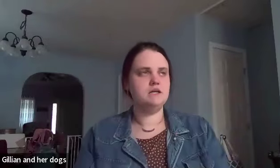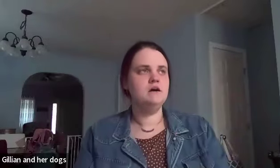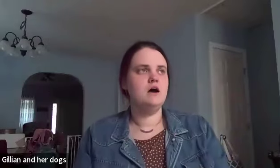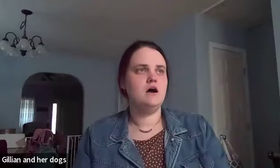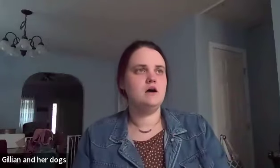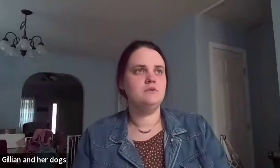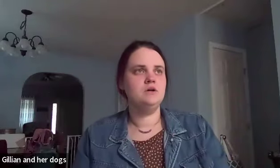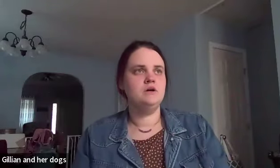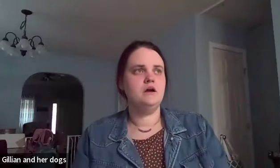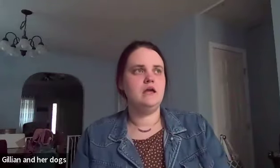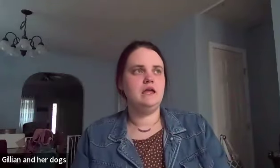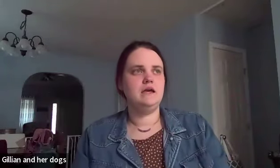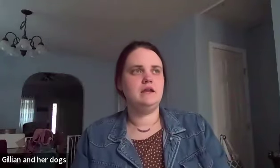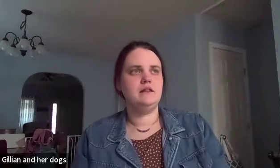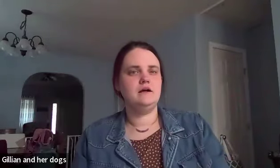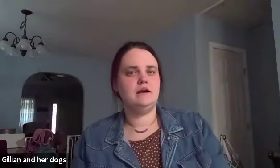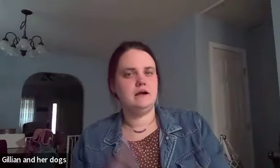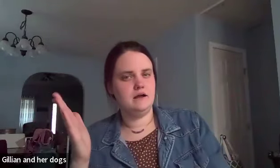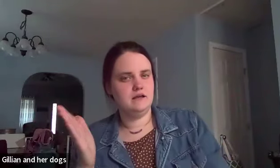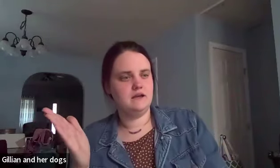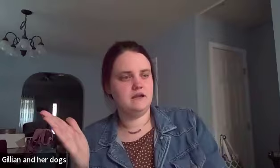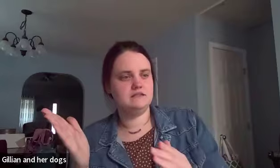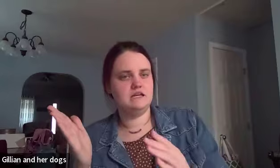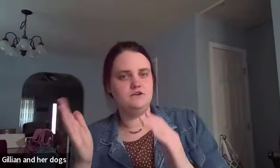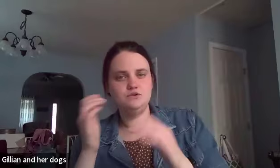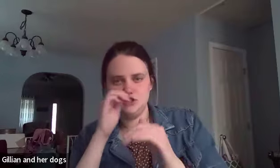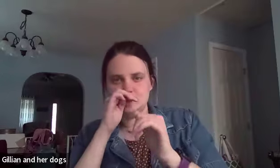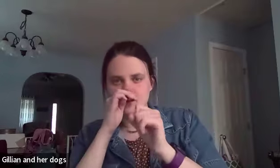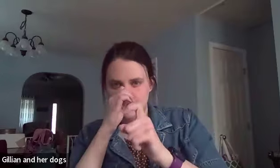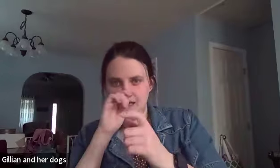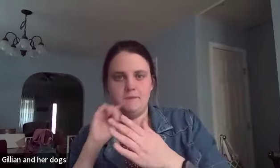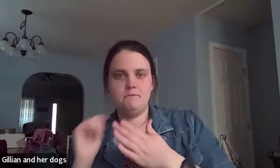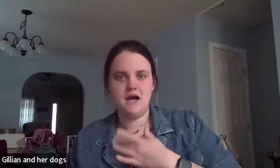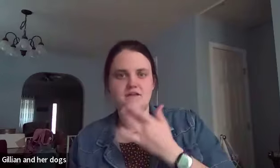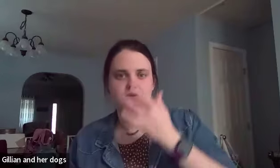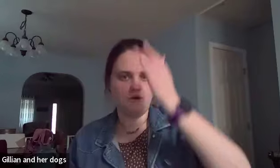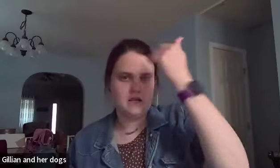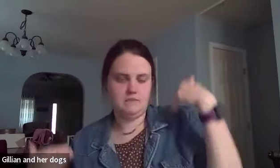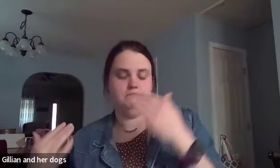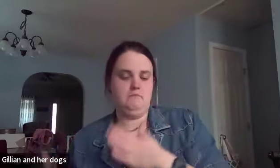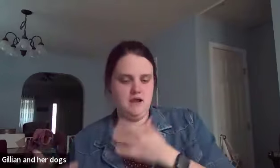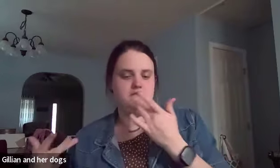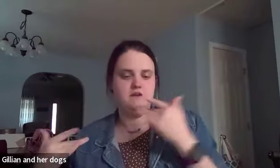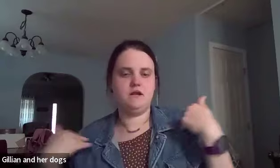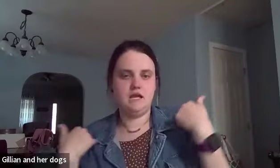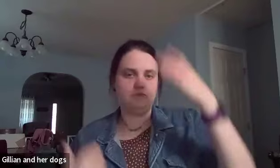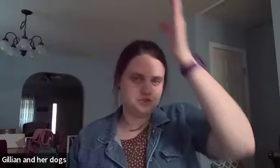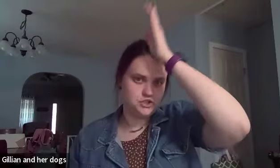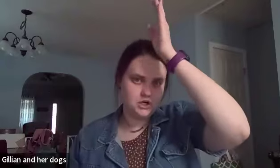bit. And again, like I had said, if you do sign my favorite animal,